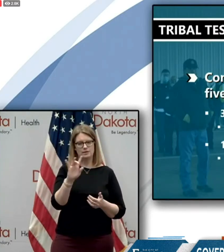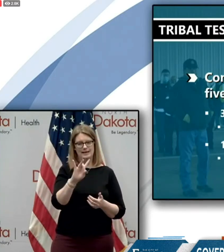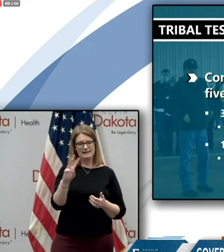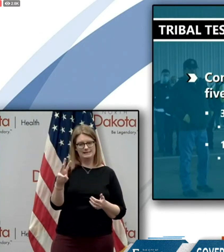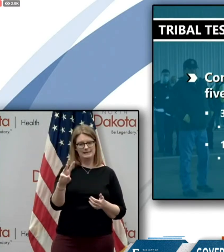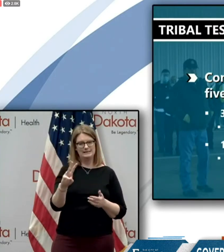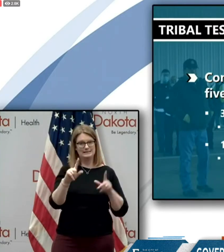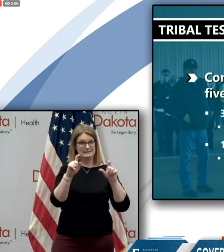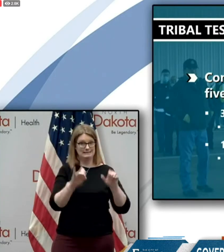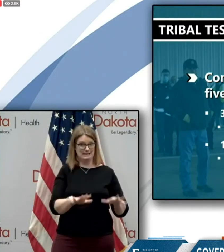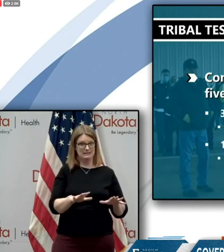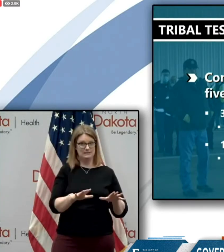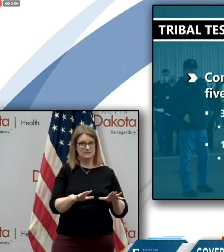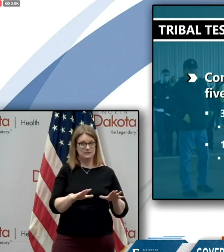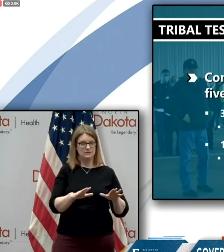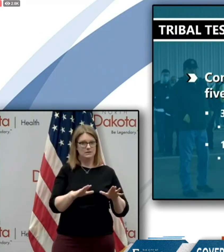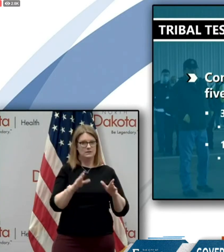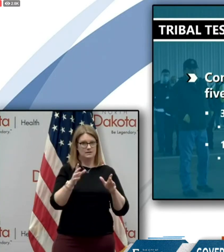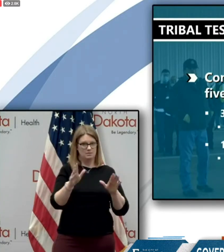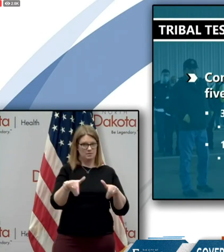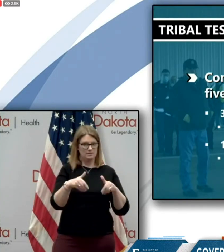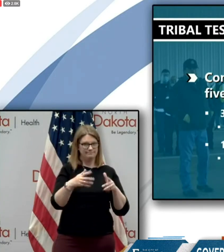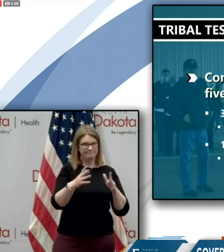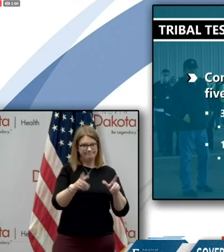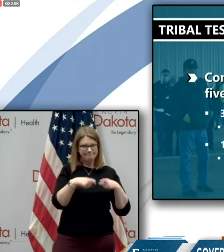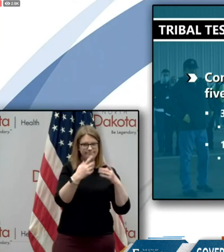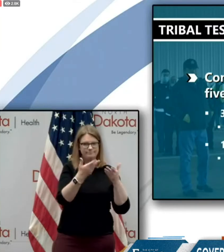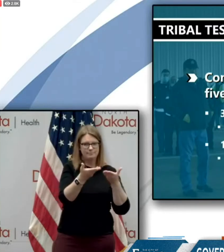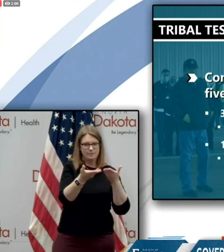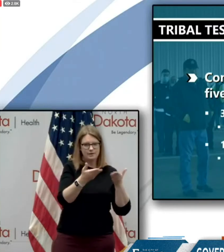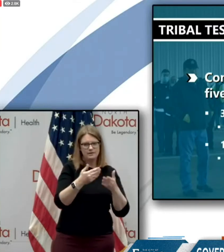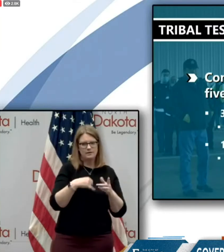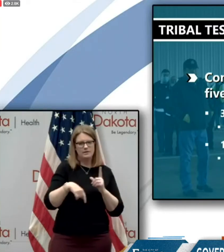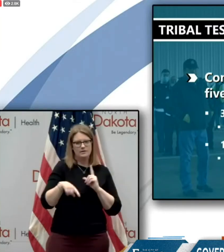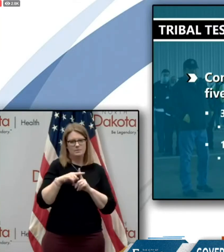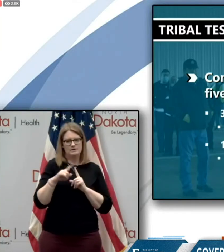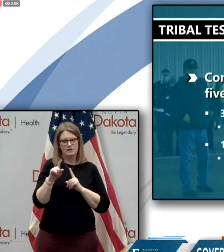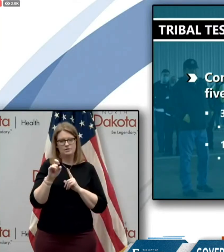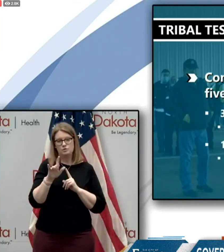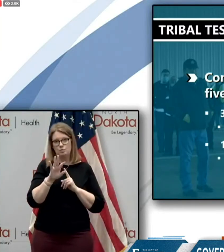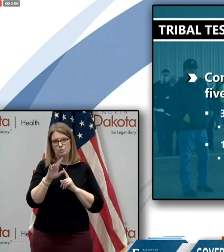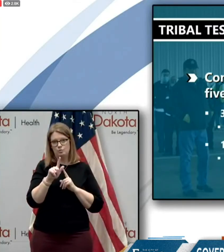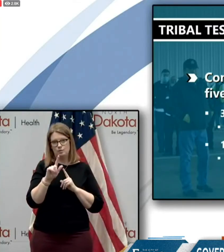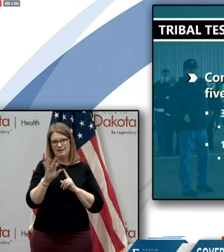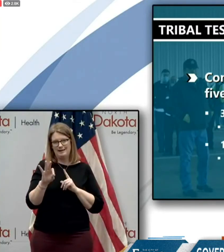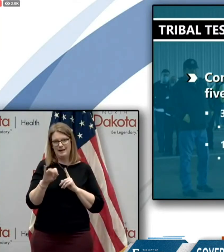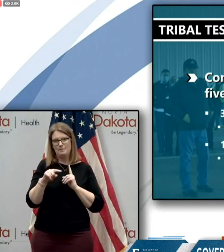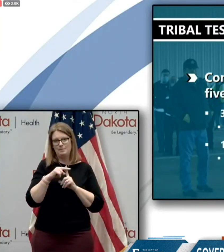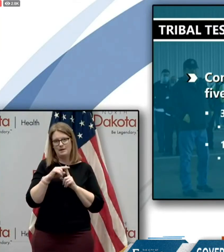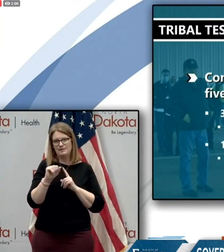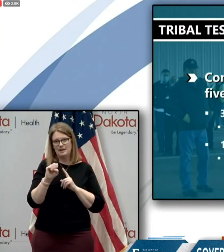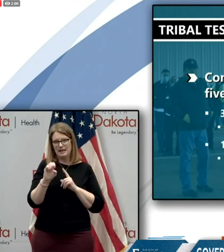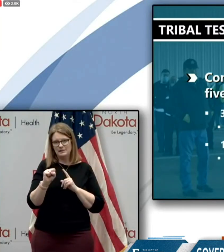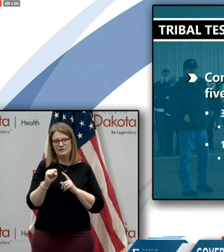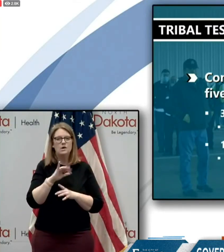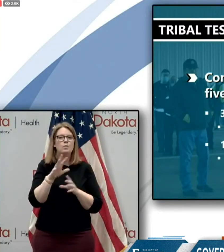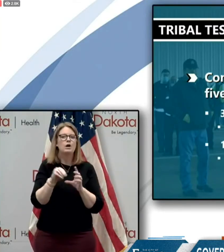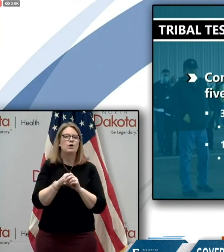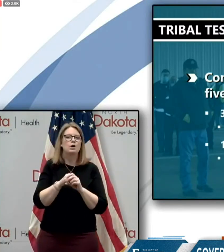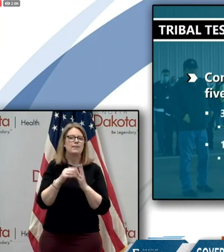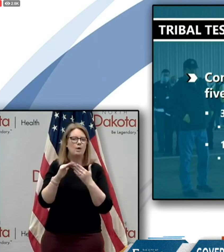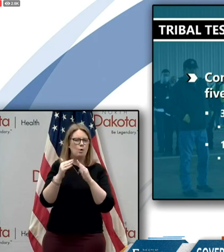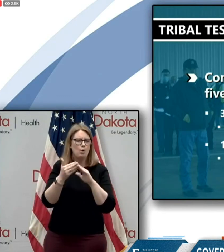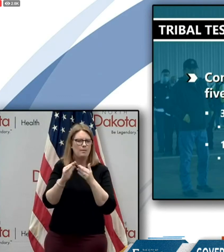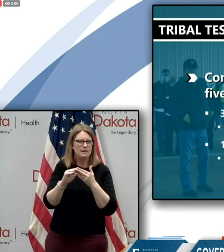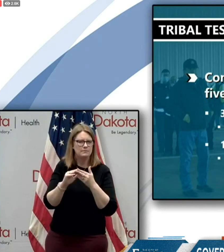3,386 tests that were administered, and out of those positive were 129. And again, we're including the urban population on that